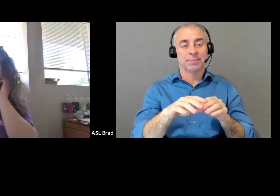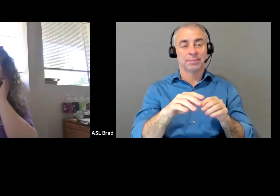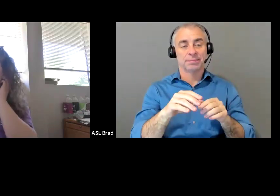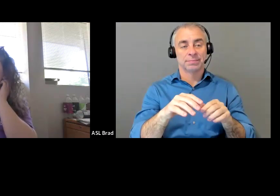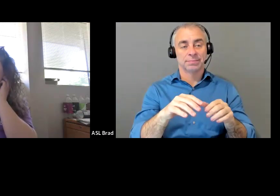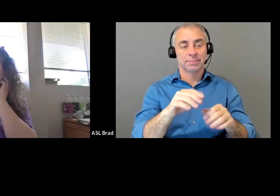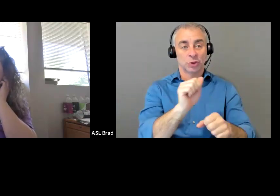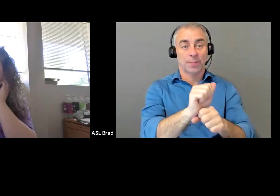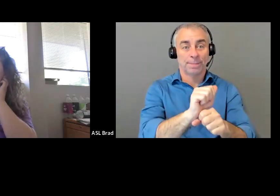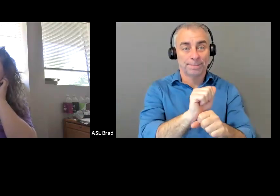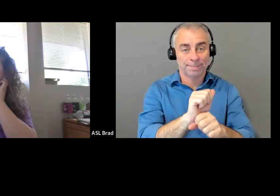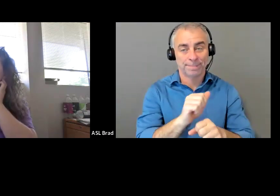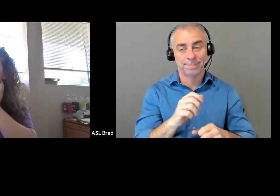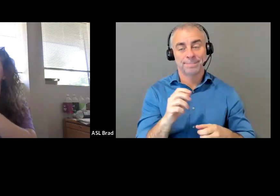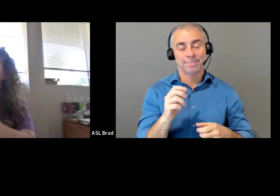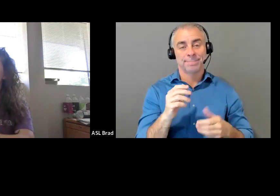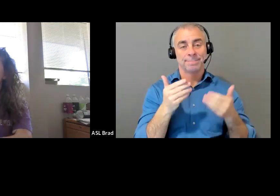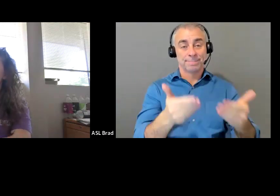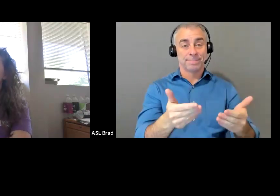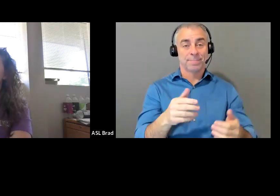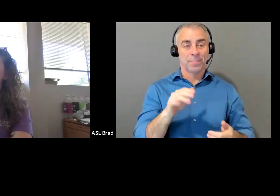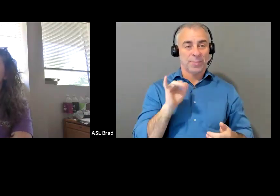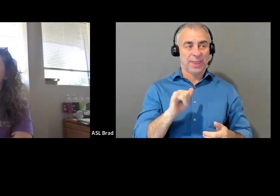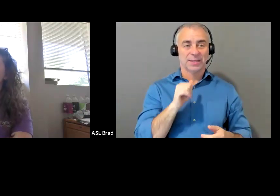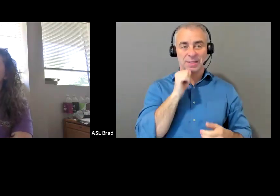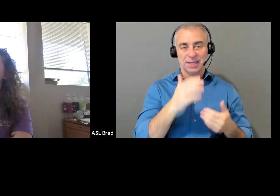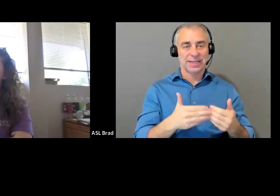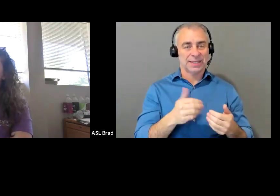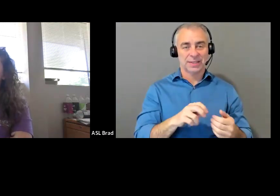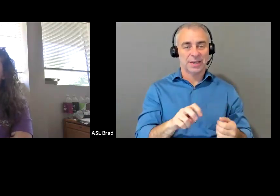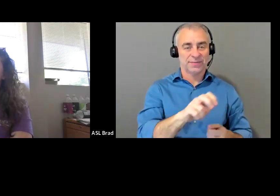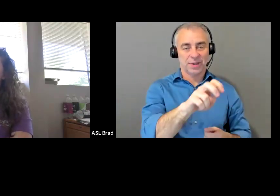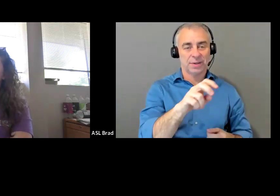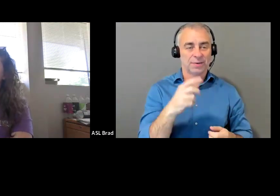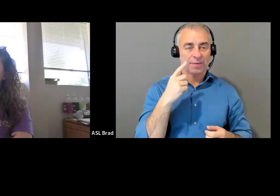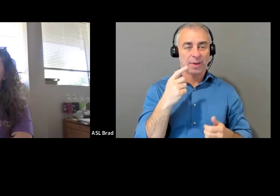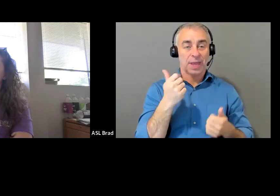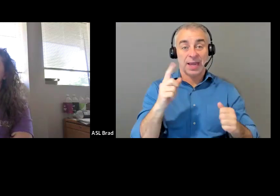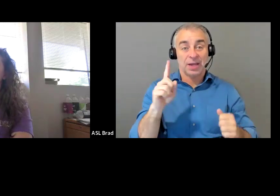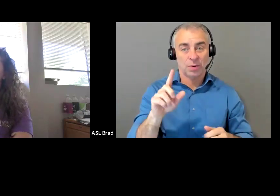is it's a really tricky thing to navigate for any of us.